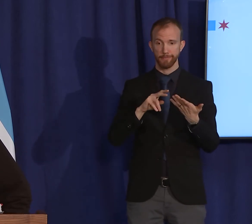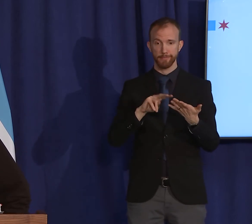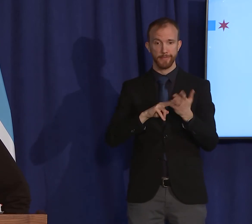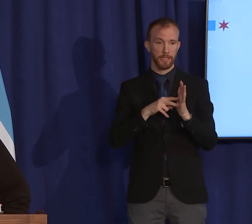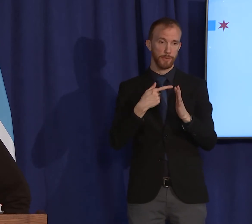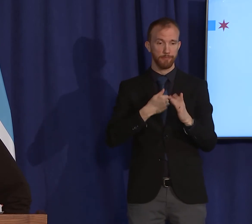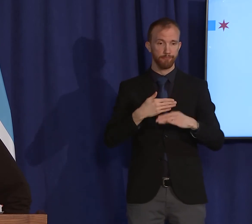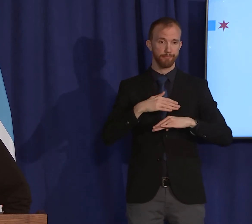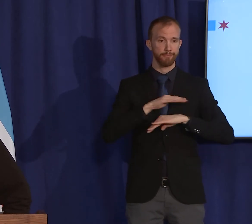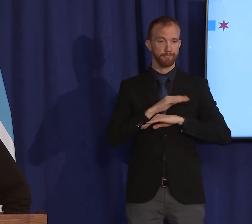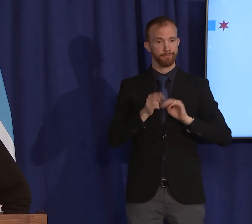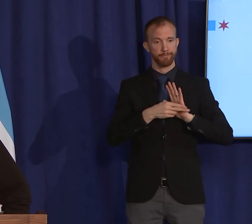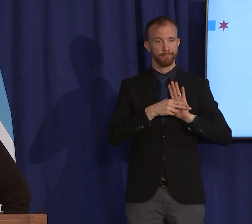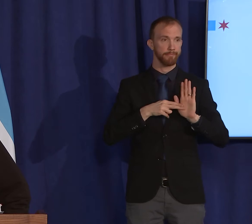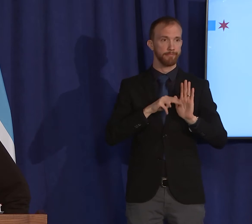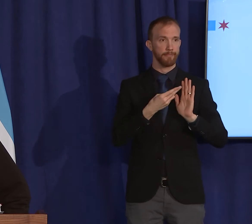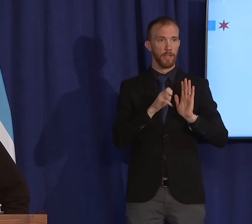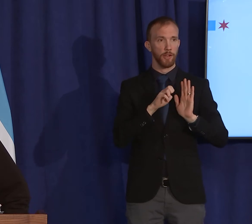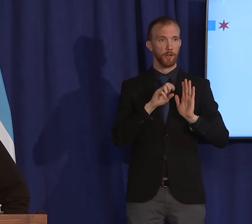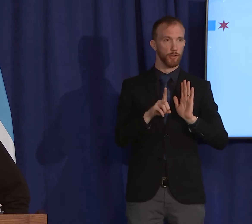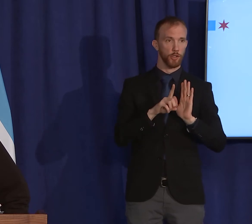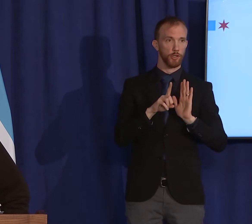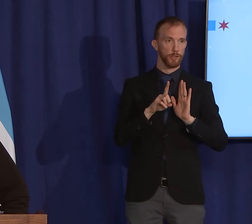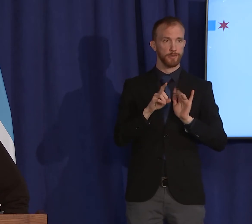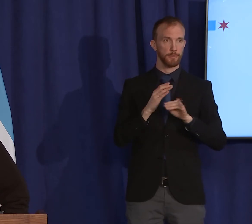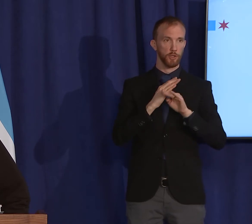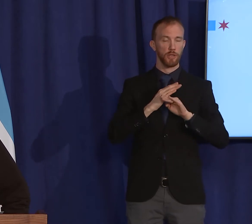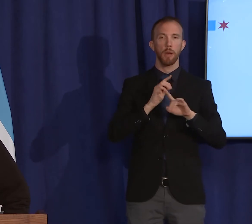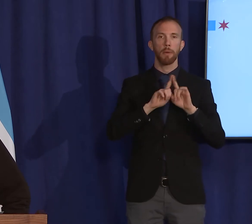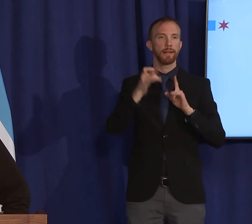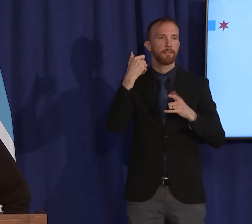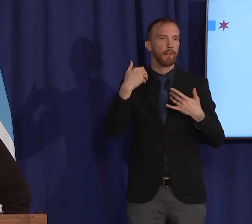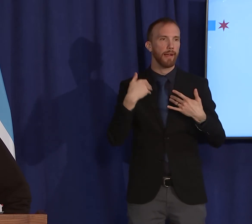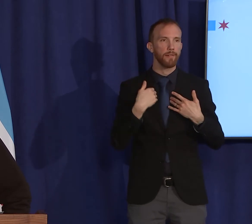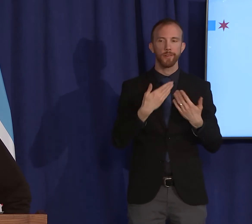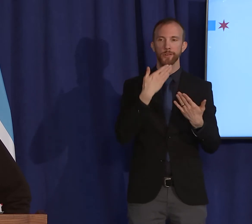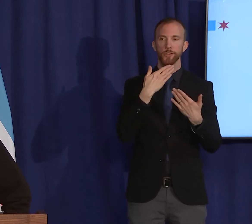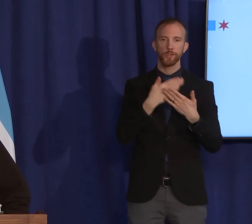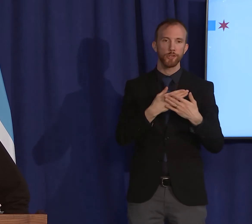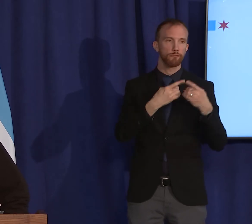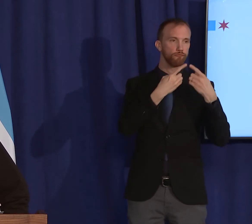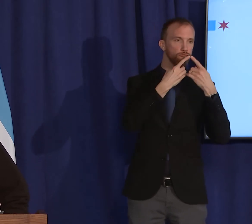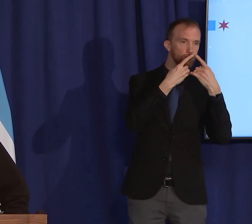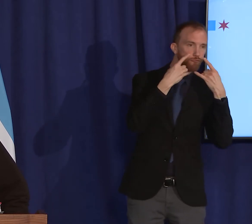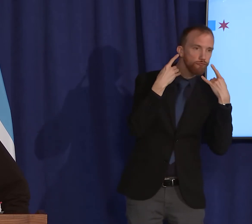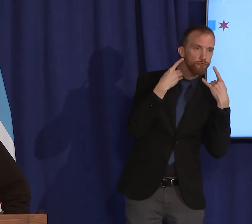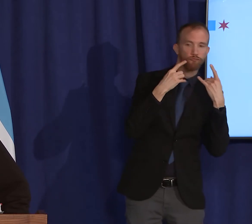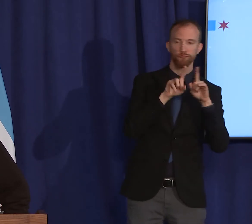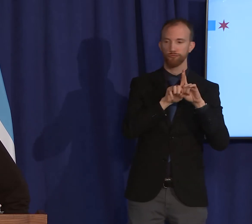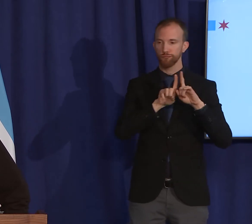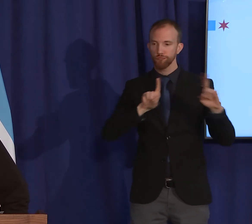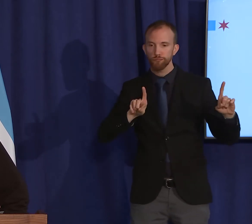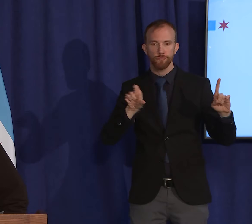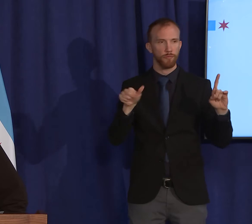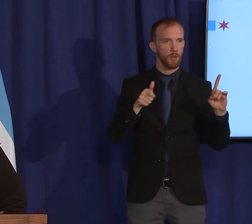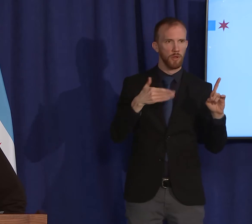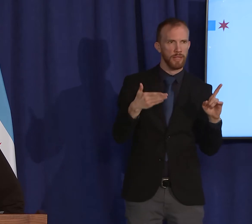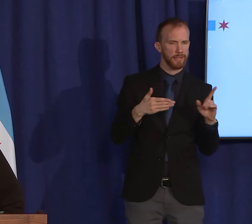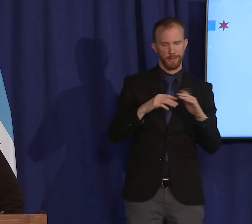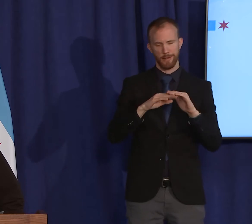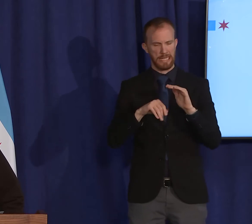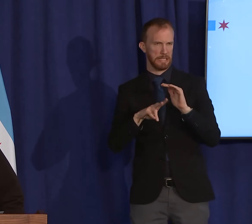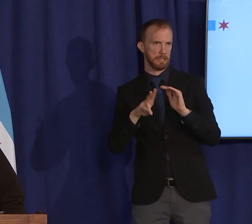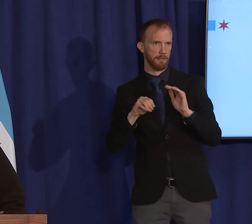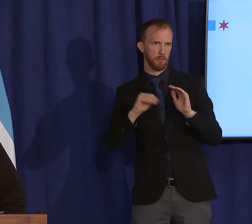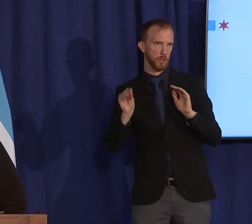are pairing good vaccination efforts with really good masking and social distancing, we may actually come under better control. And so I don't think there's